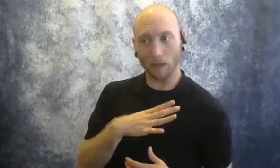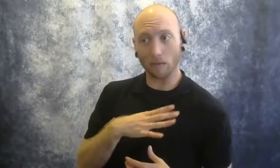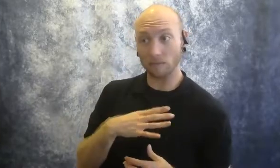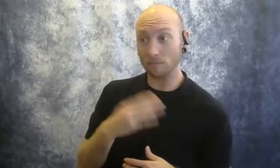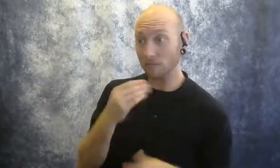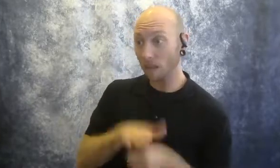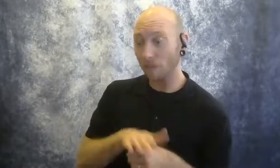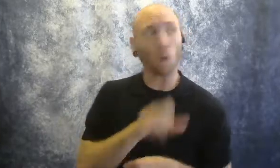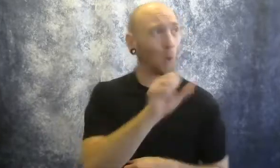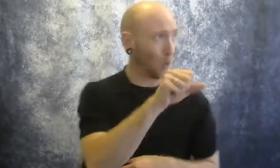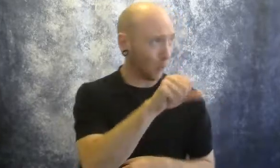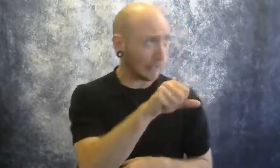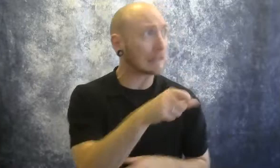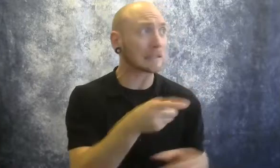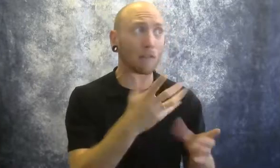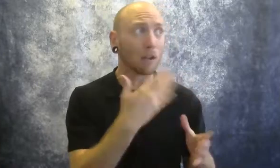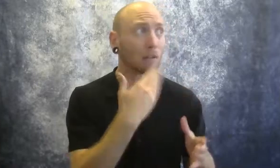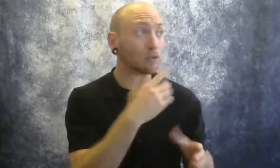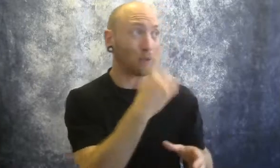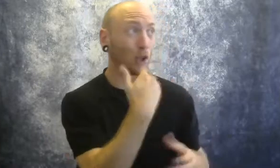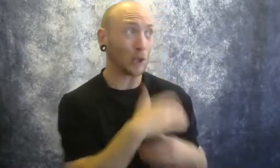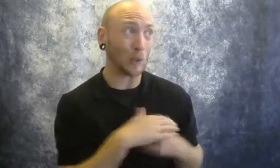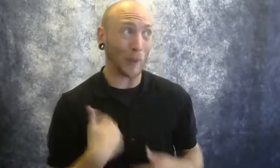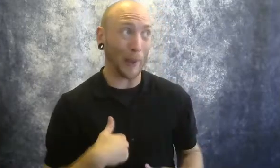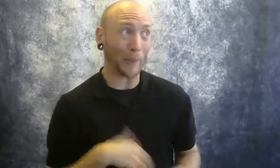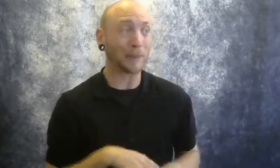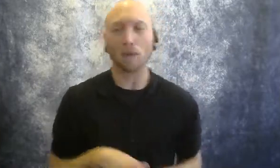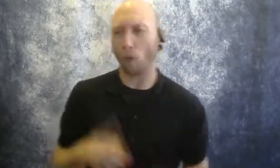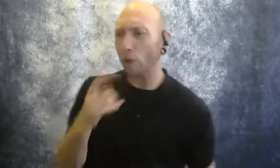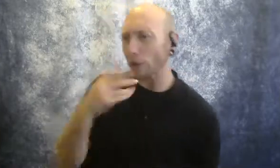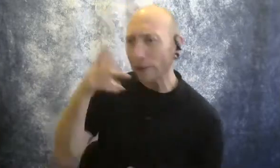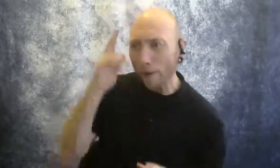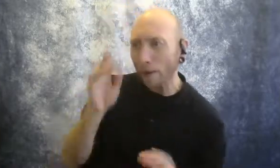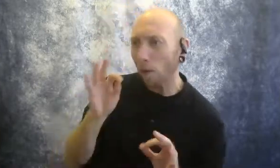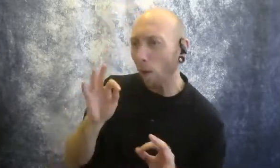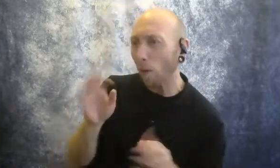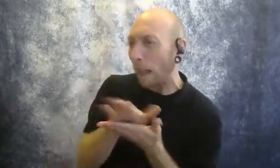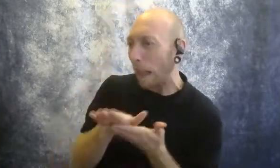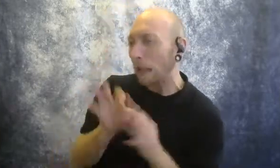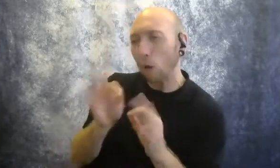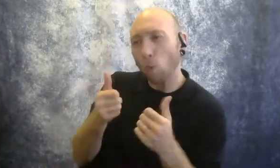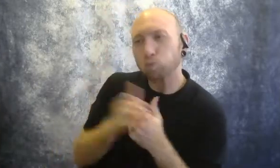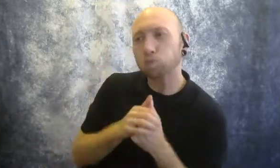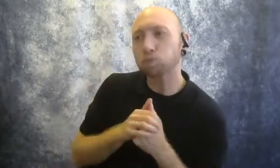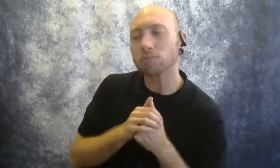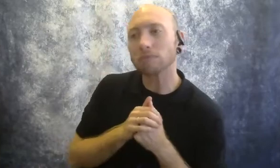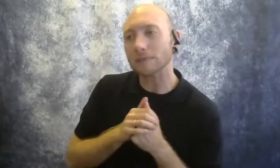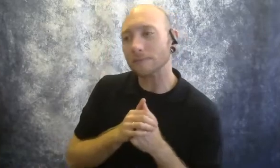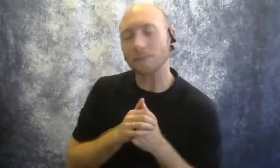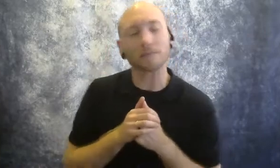so good." And she said, "Did you get enough to eat?" "Oh, yeah, Charles gave me some." "And you look great. Look at that haircut and so and so. And